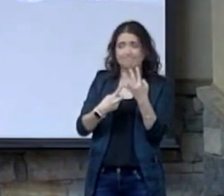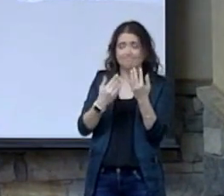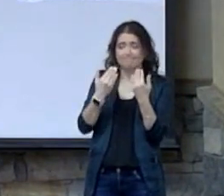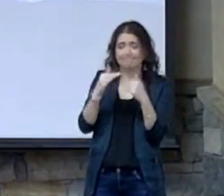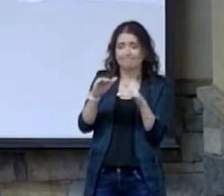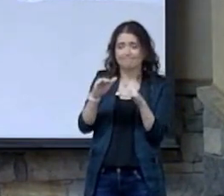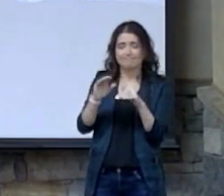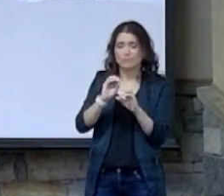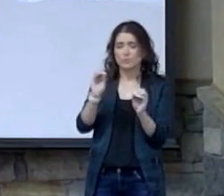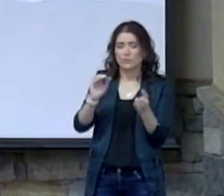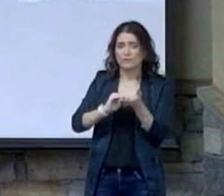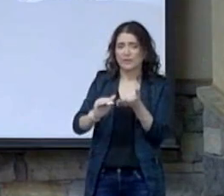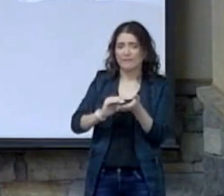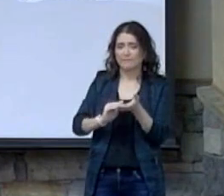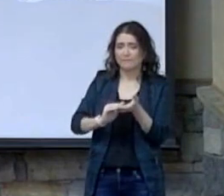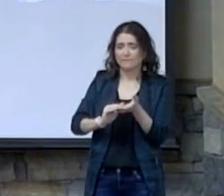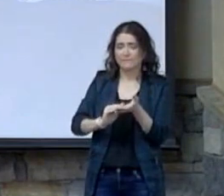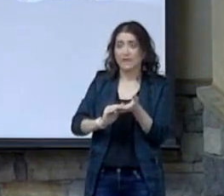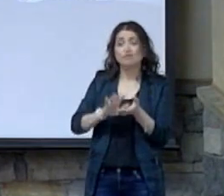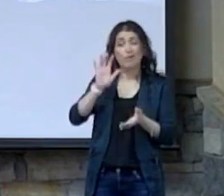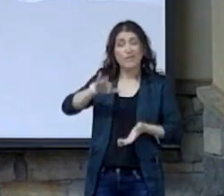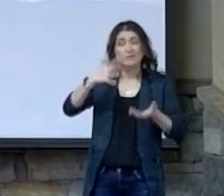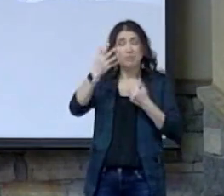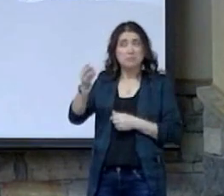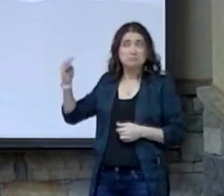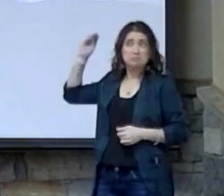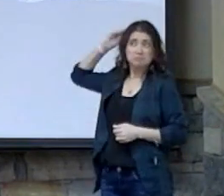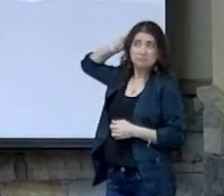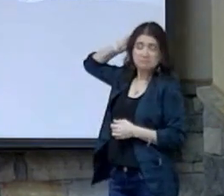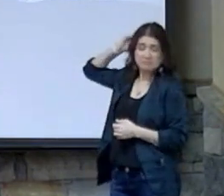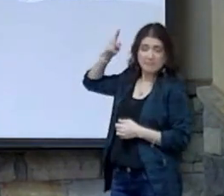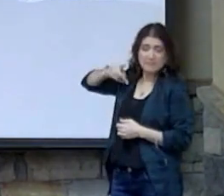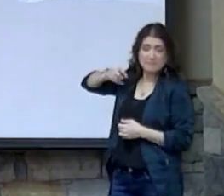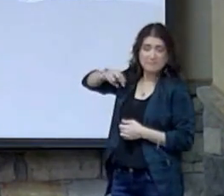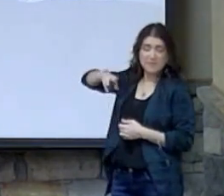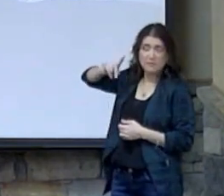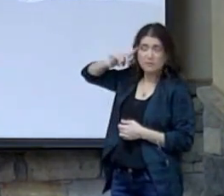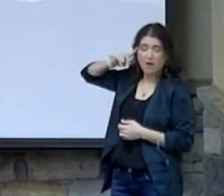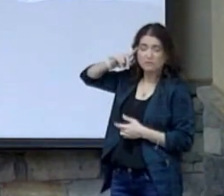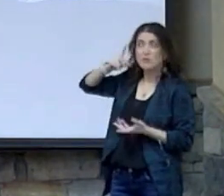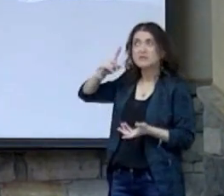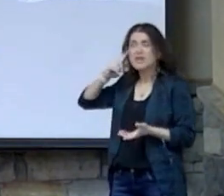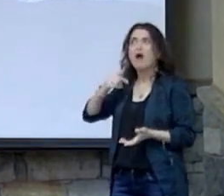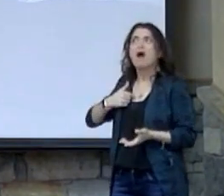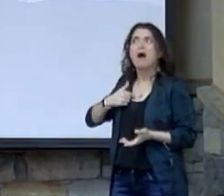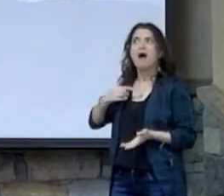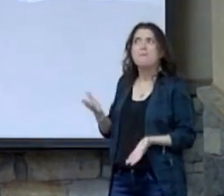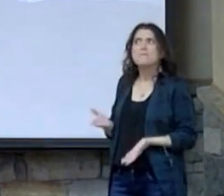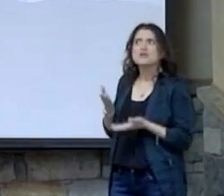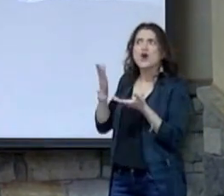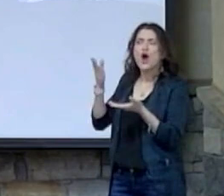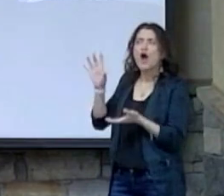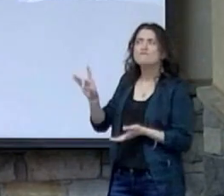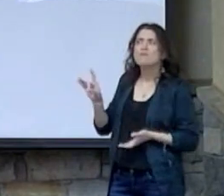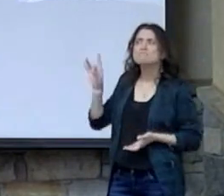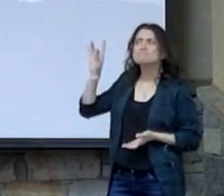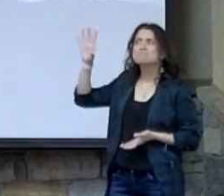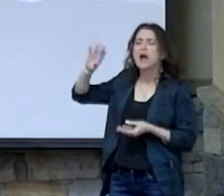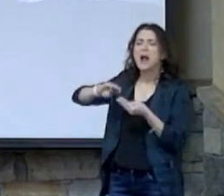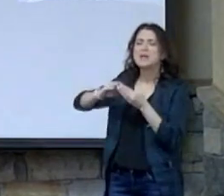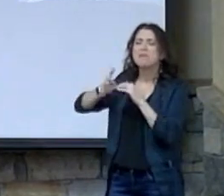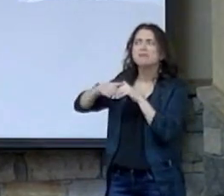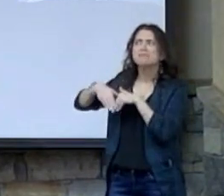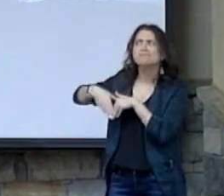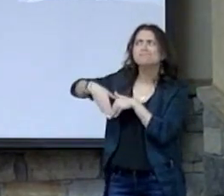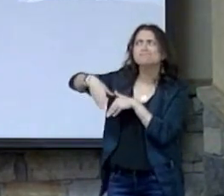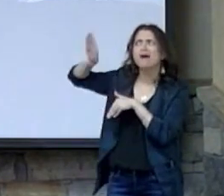them. That's more than likely what Peter had in his mind. So Peter thinks, I'm going to offer up this number that goes way